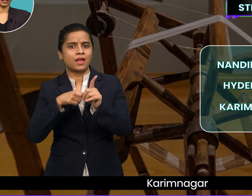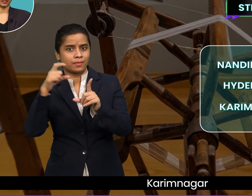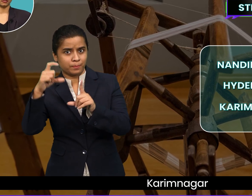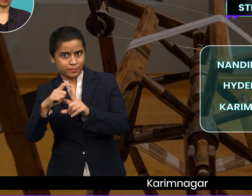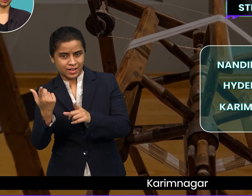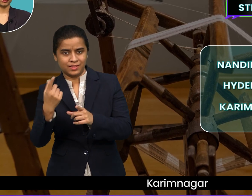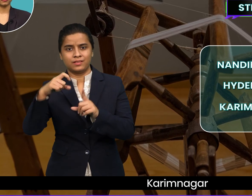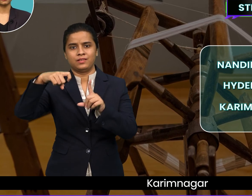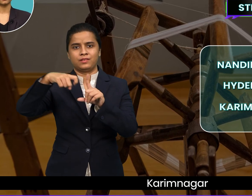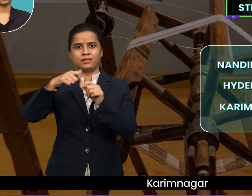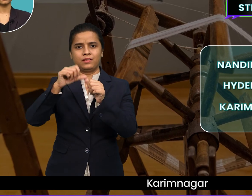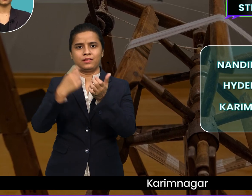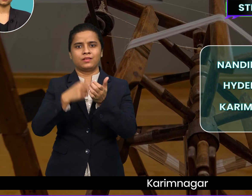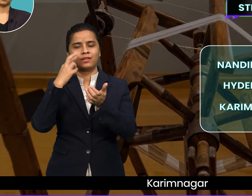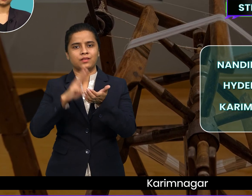Karimnagar.